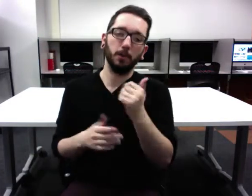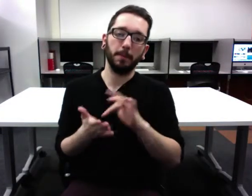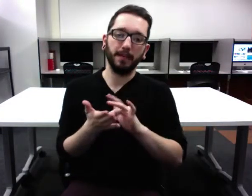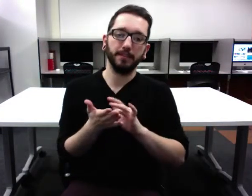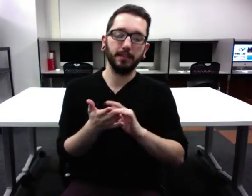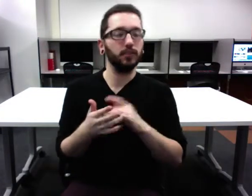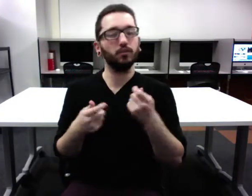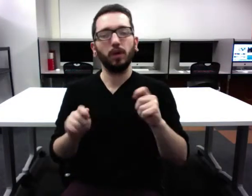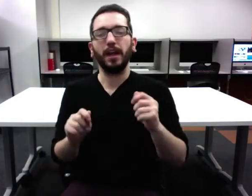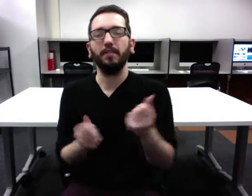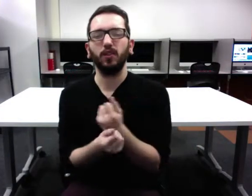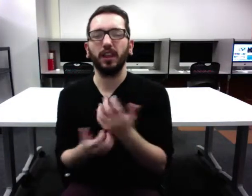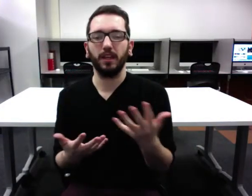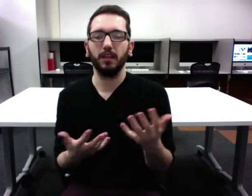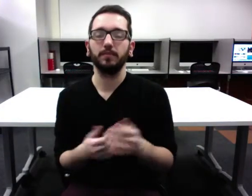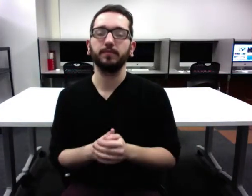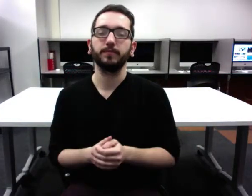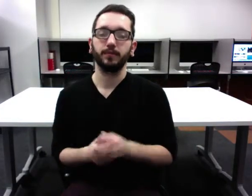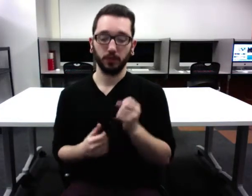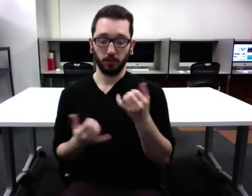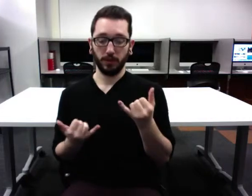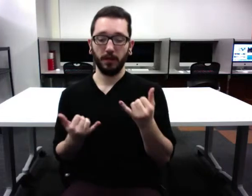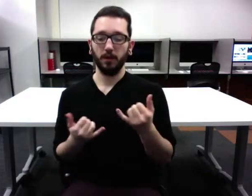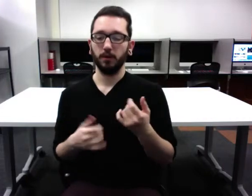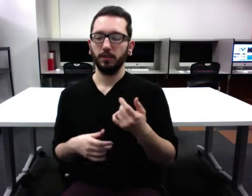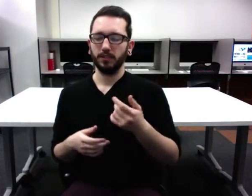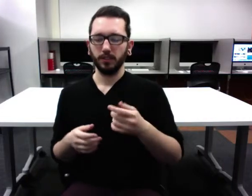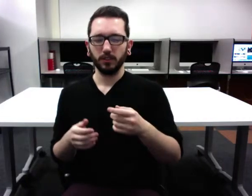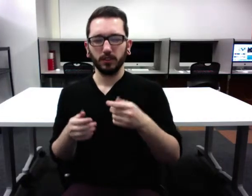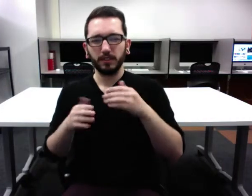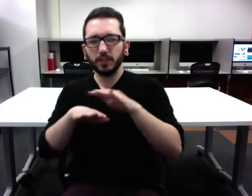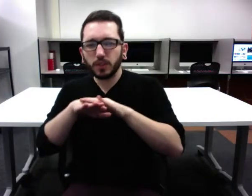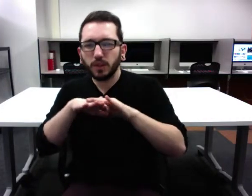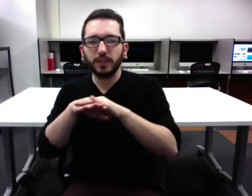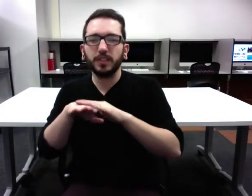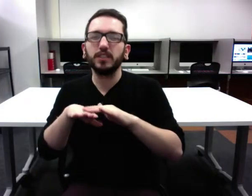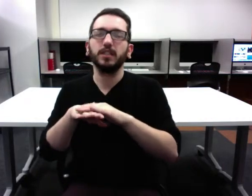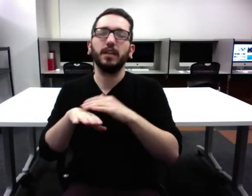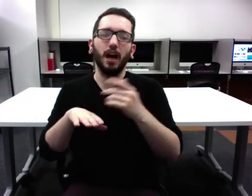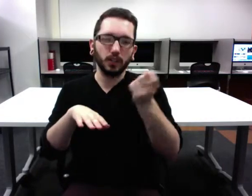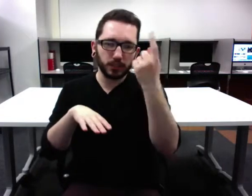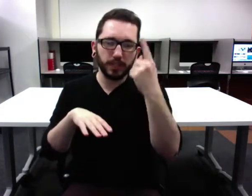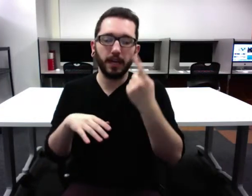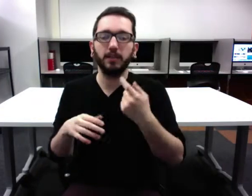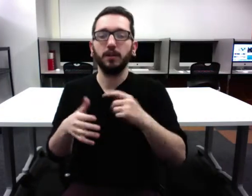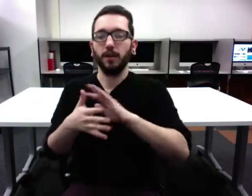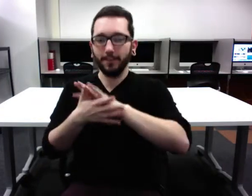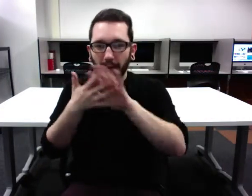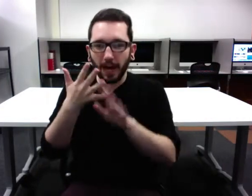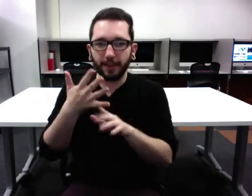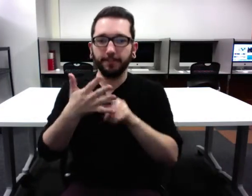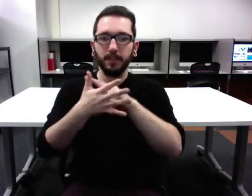about today, just to help us kind of get our hands around this, are really 5 major areas, and I'll go into these in more depth. One